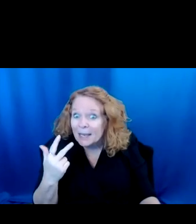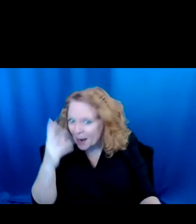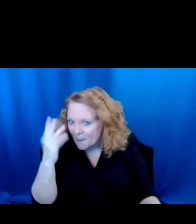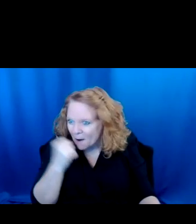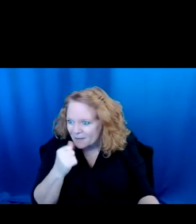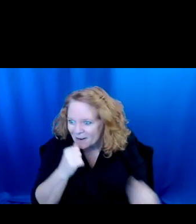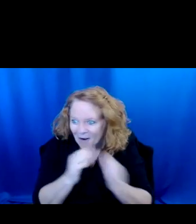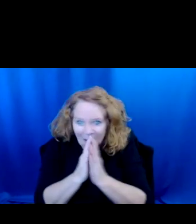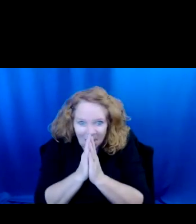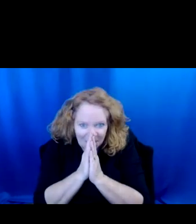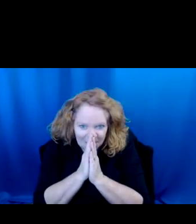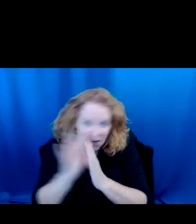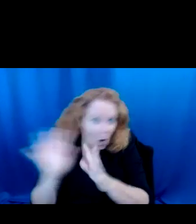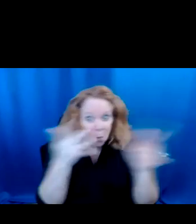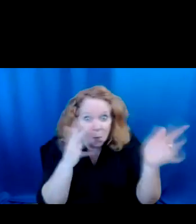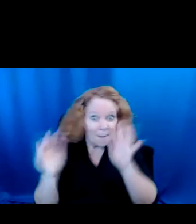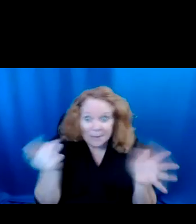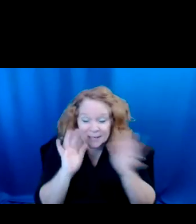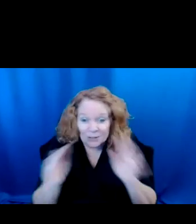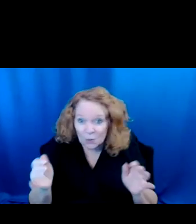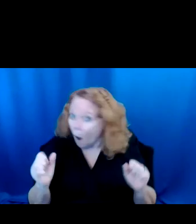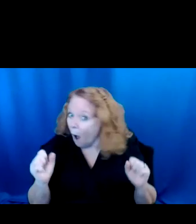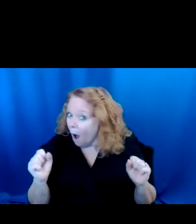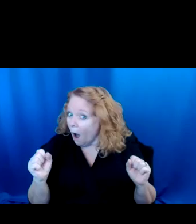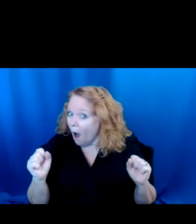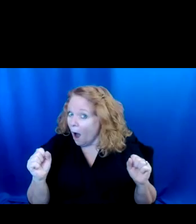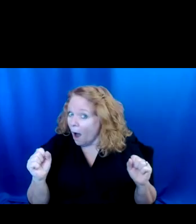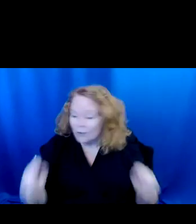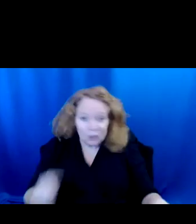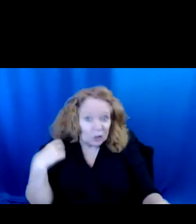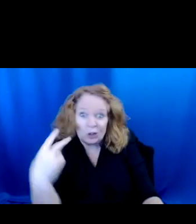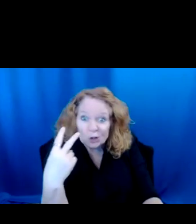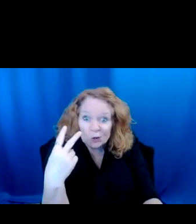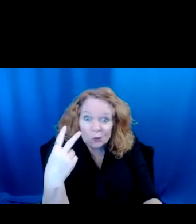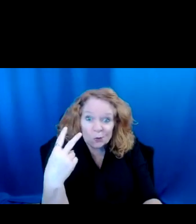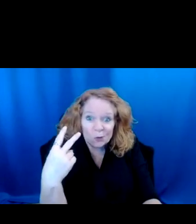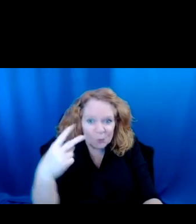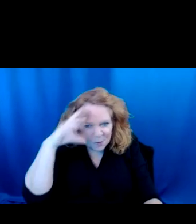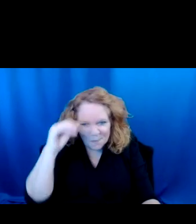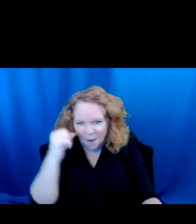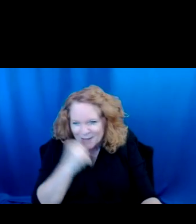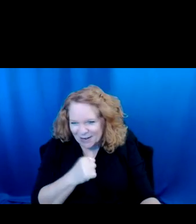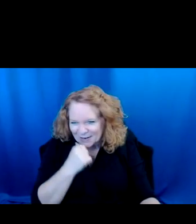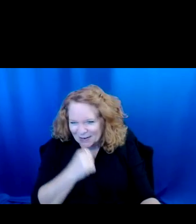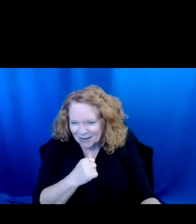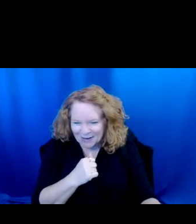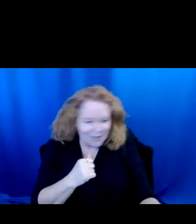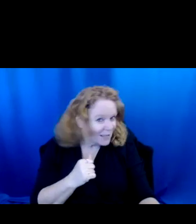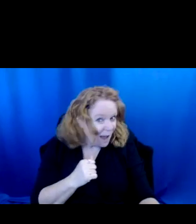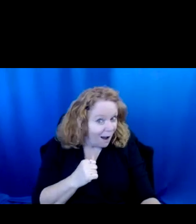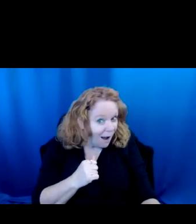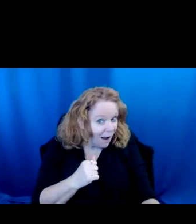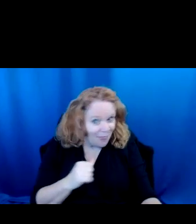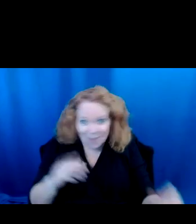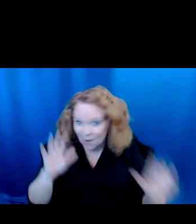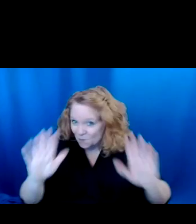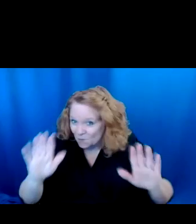A whoop-a-dee-doo of a wonderful 2, boys and girls. And a